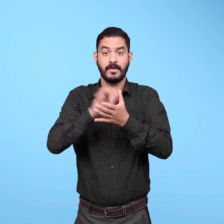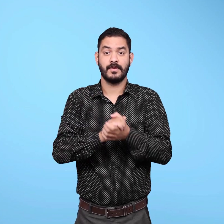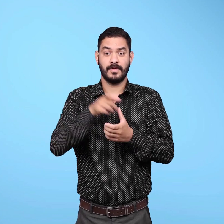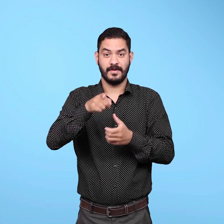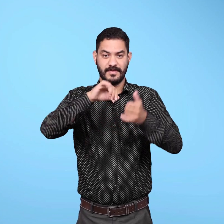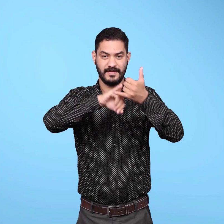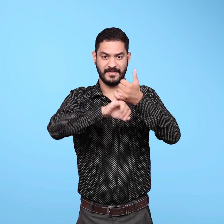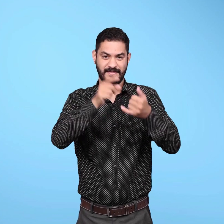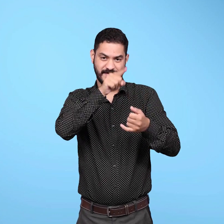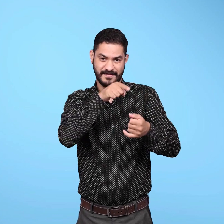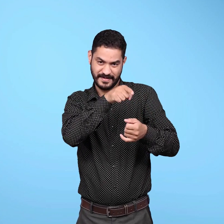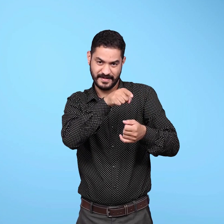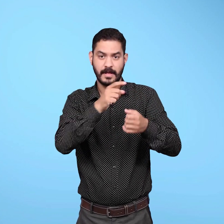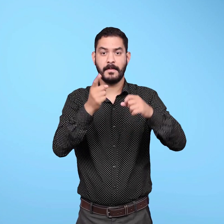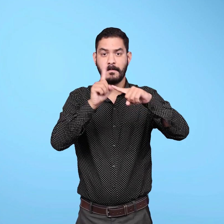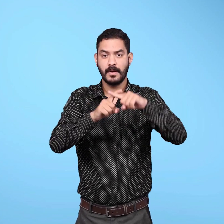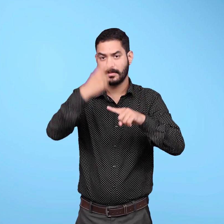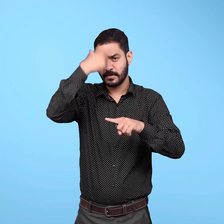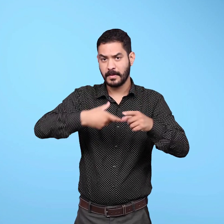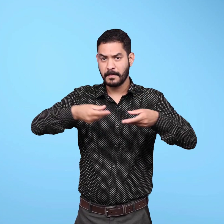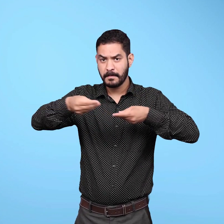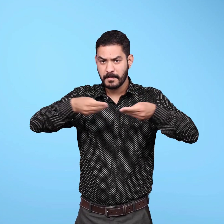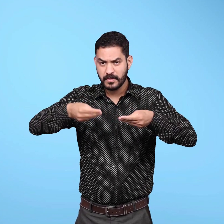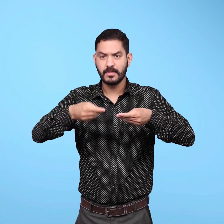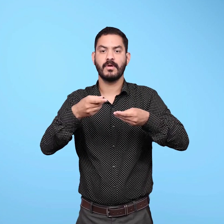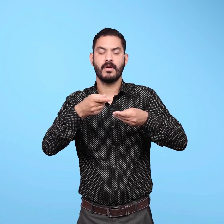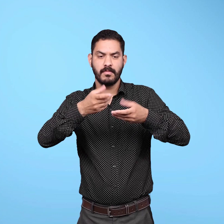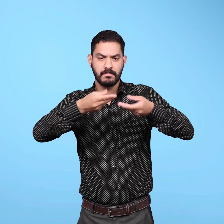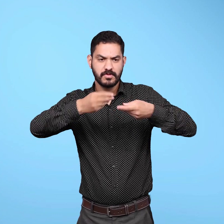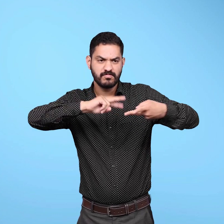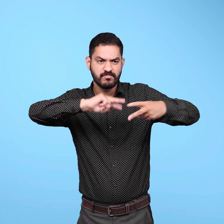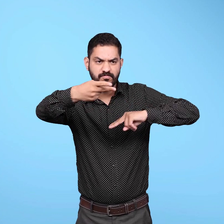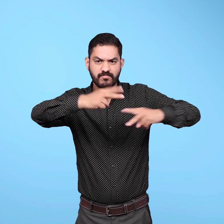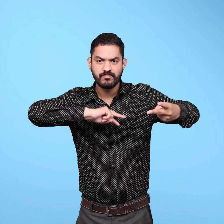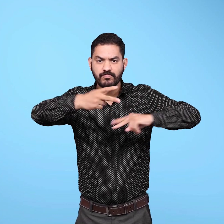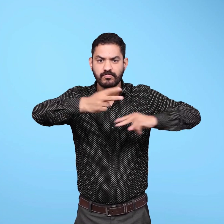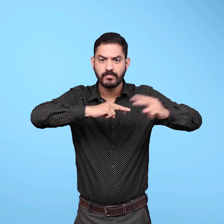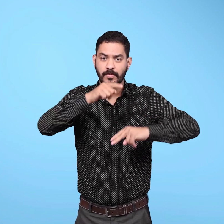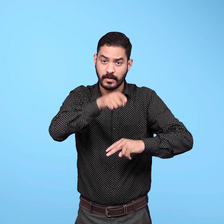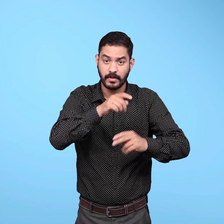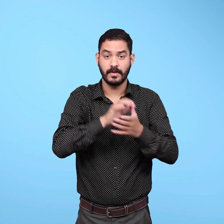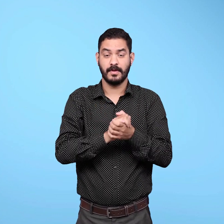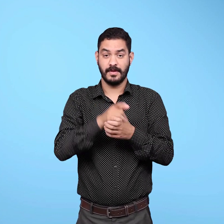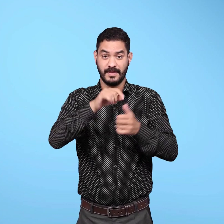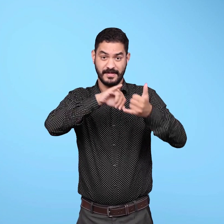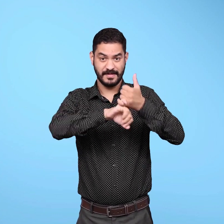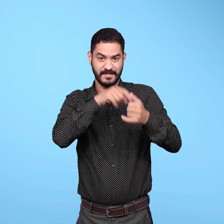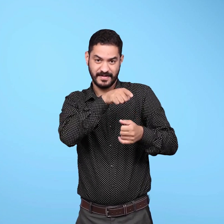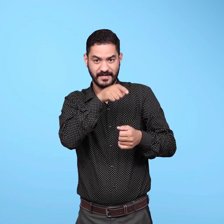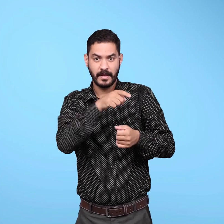Then shrenis of merchants organized the trade. Shrenis also served as banks, where rich men and